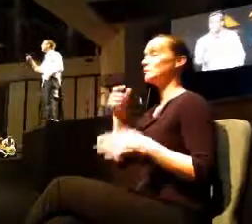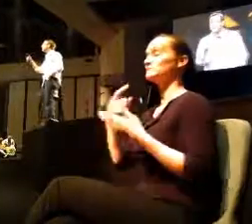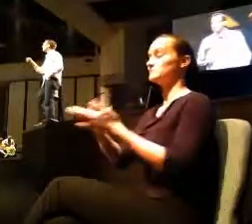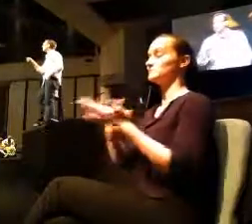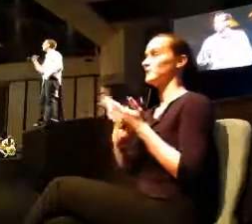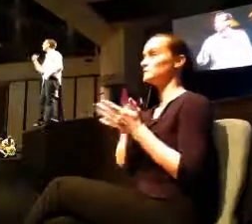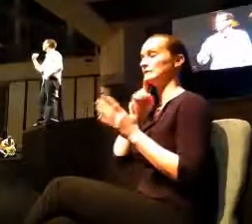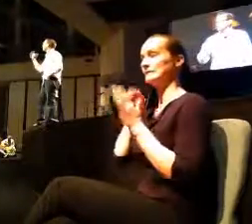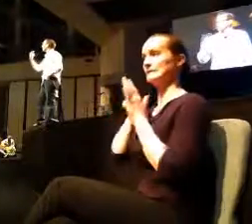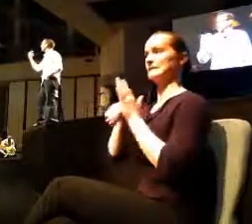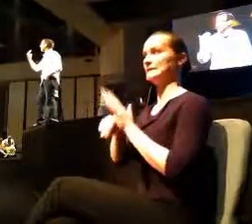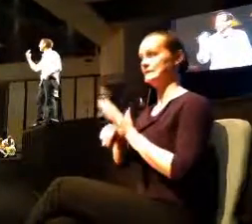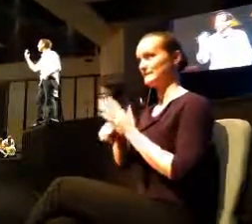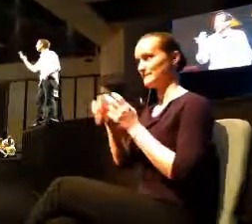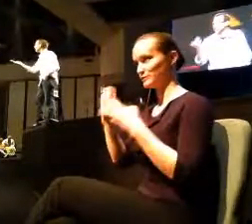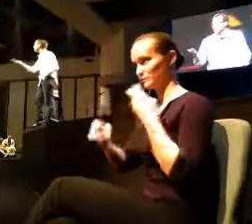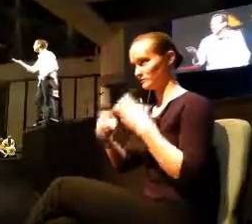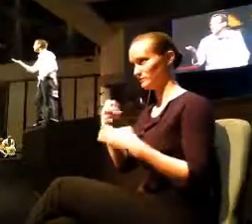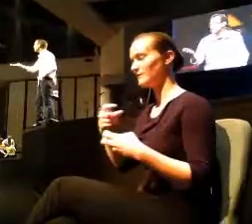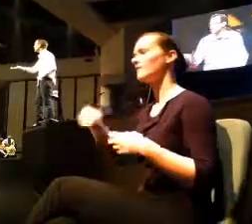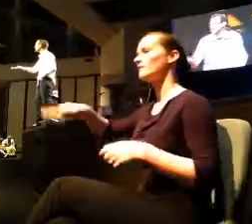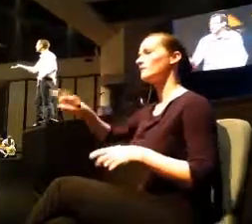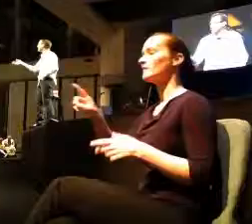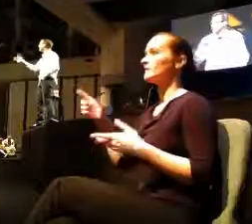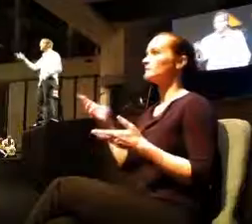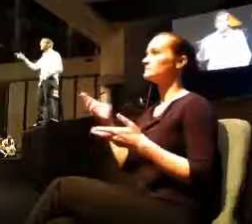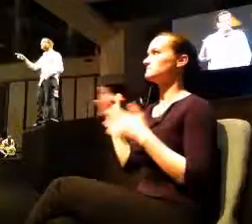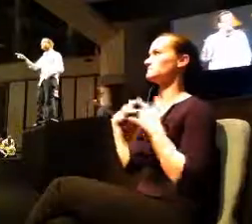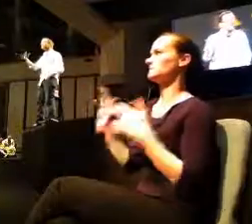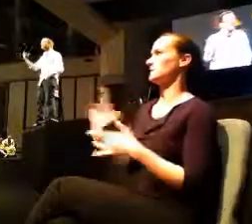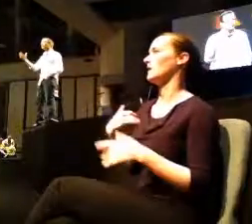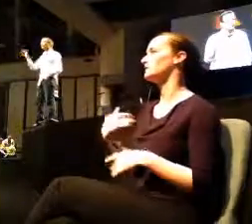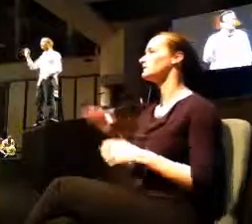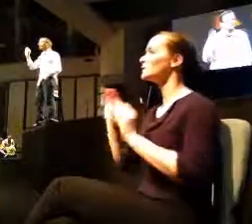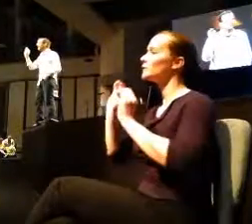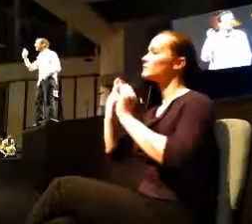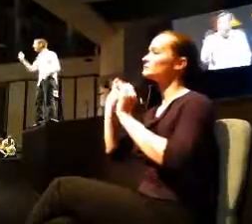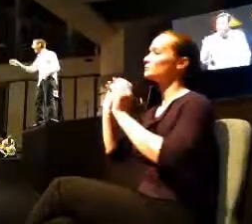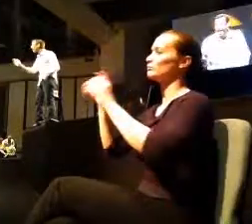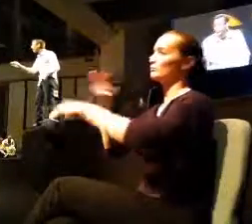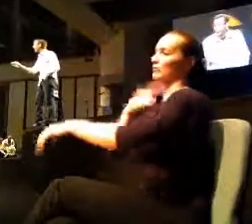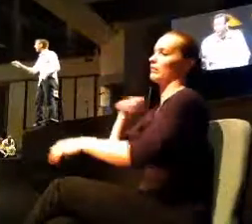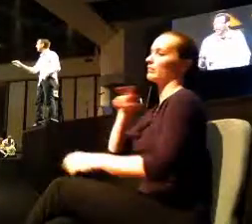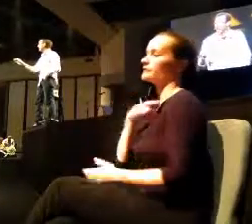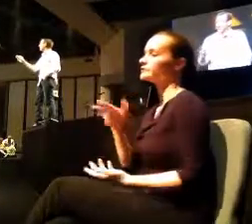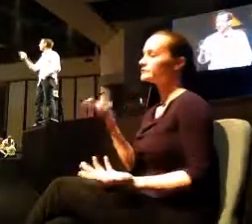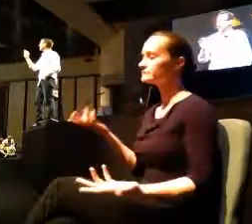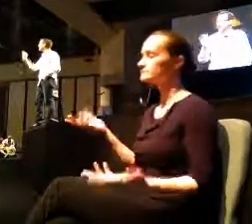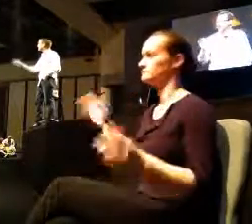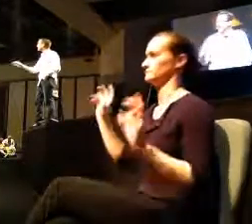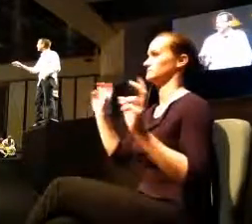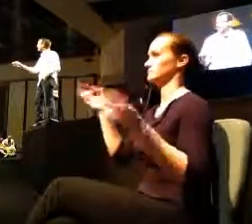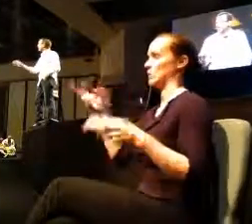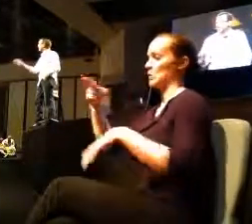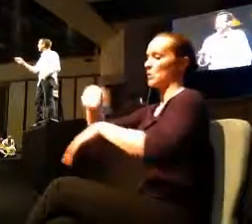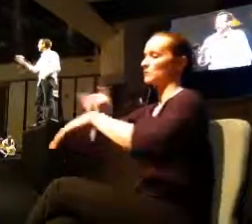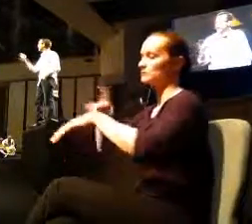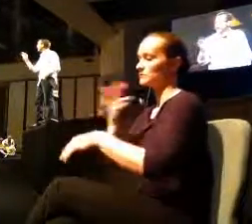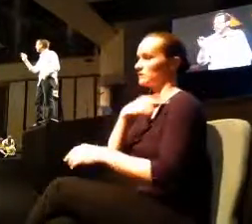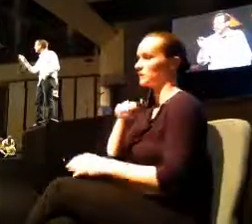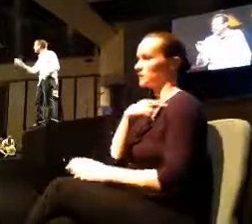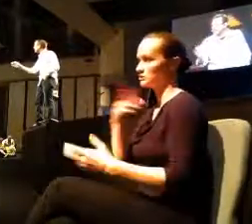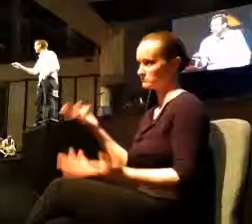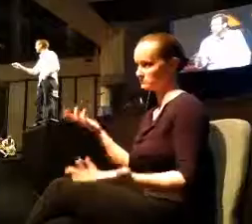they end up putting forth a kind of lifeless religion that is nothing more than just a pathway of behavioral